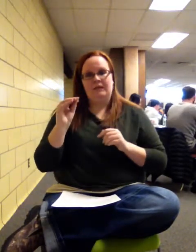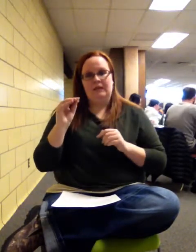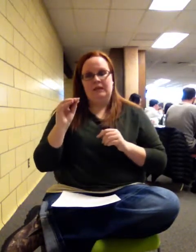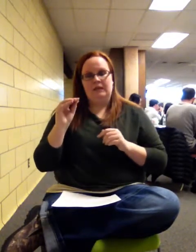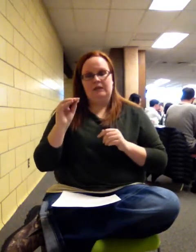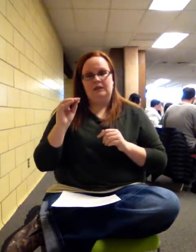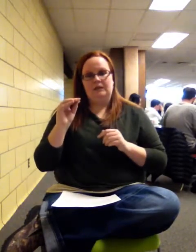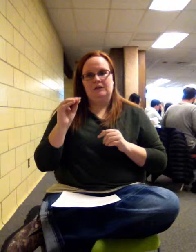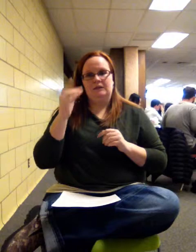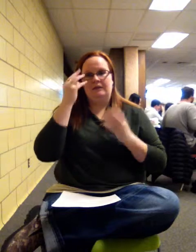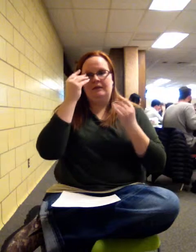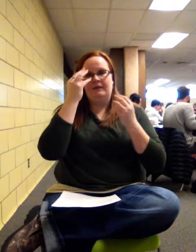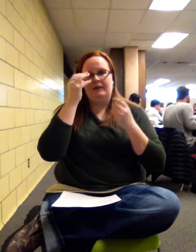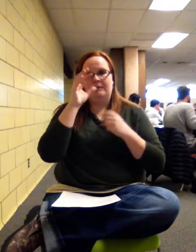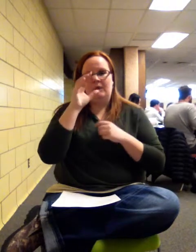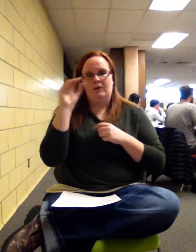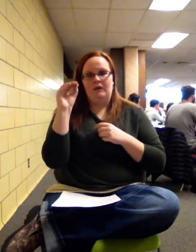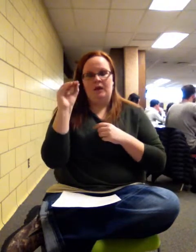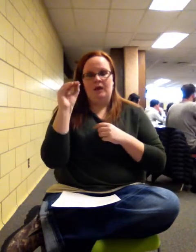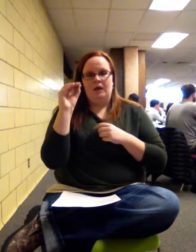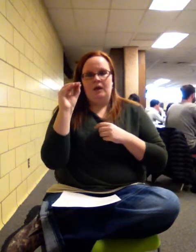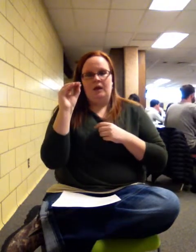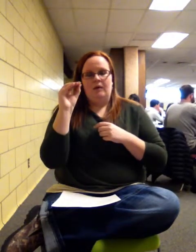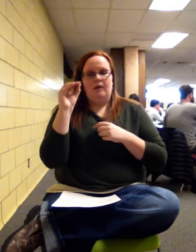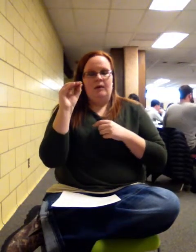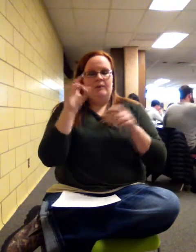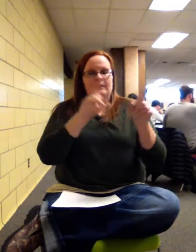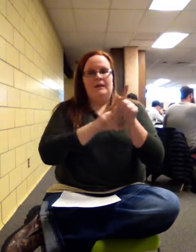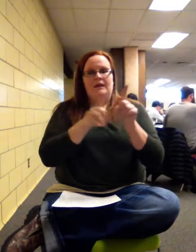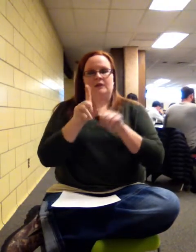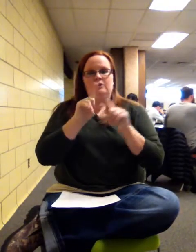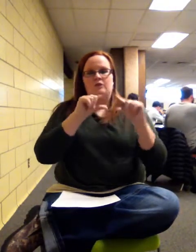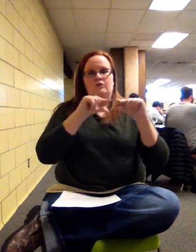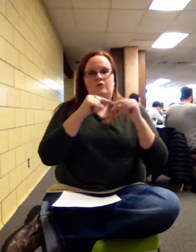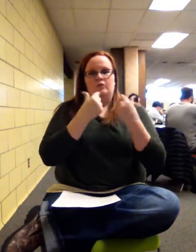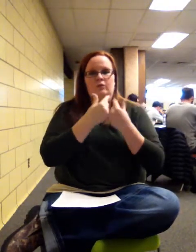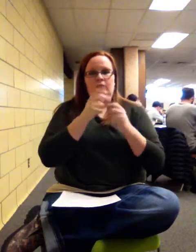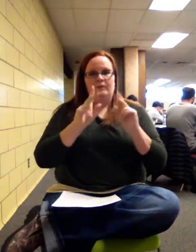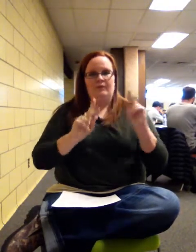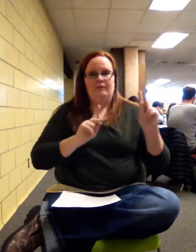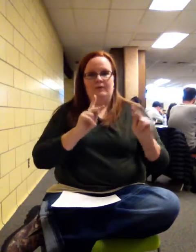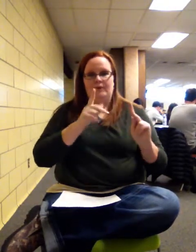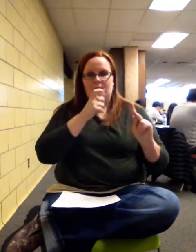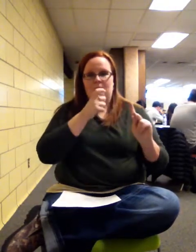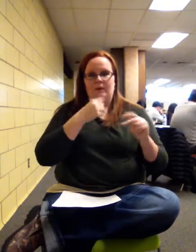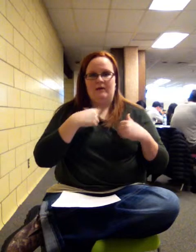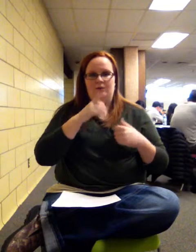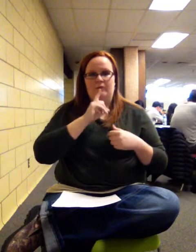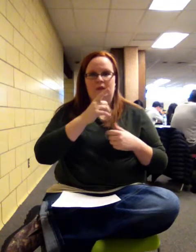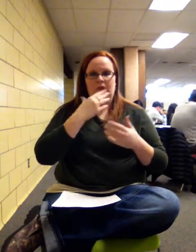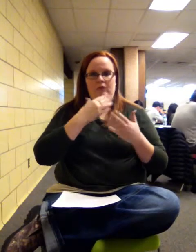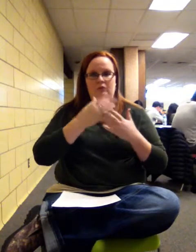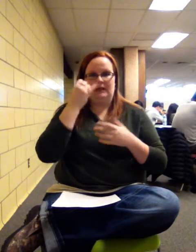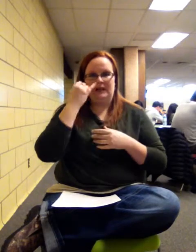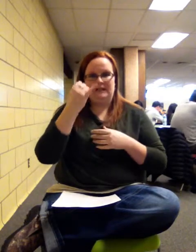and think about the company as the group of people that have a really great idea on how to make